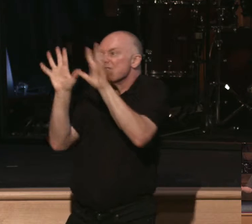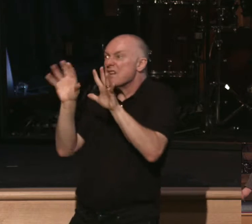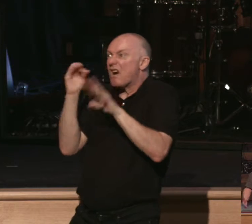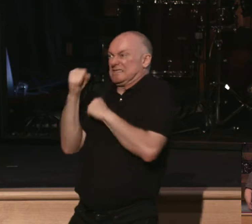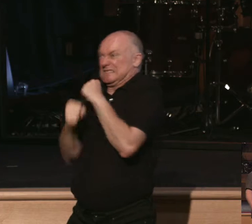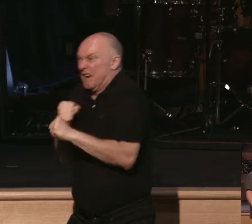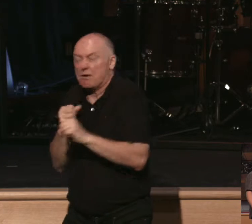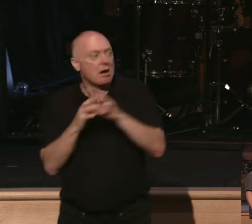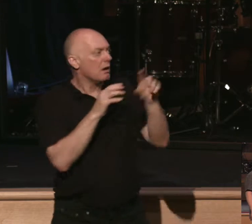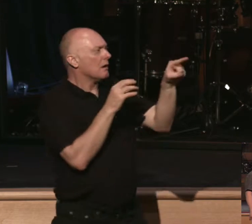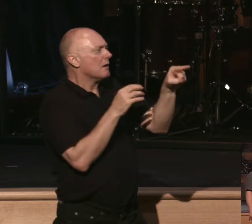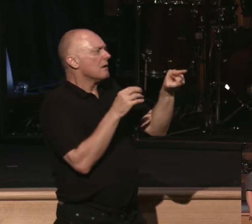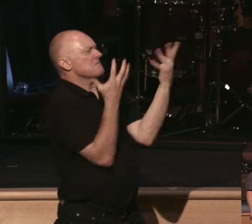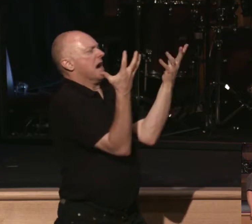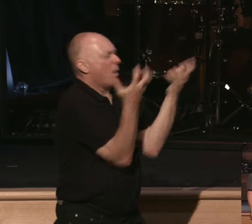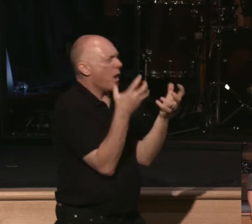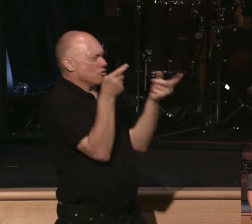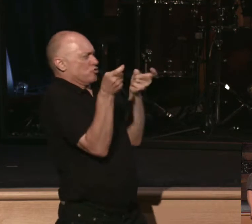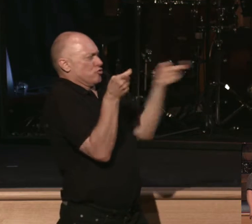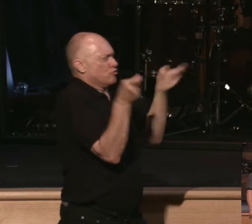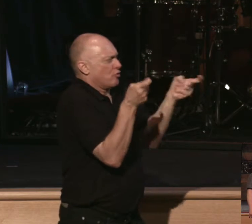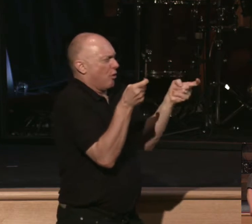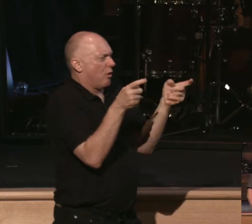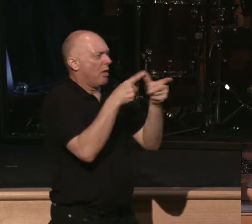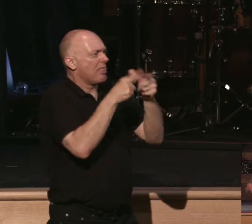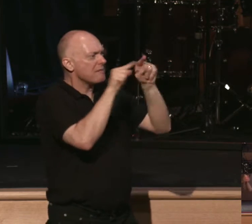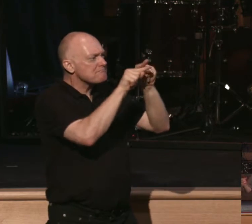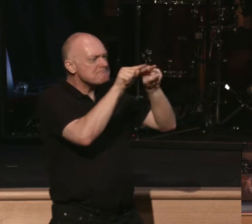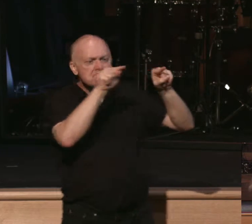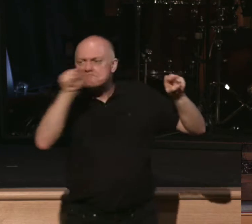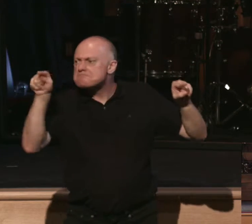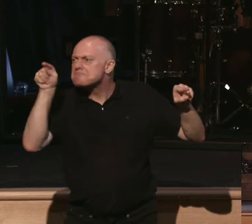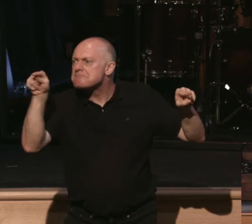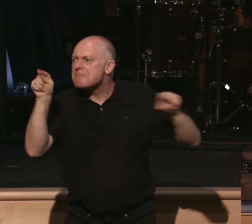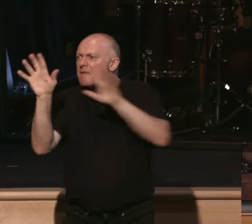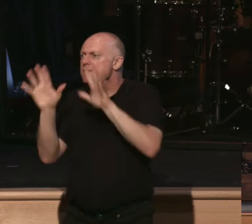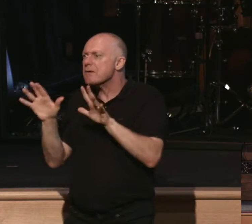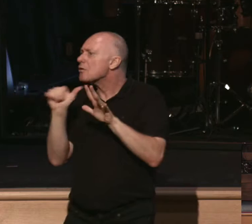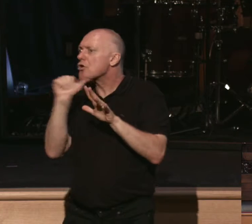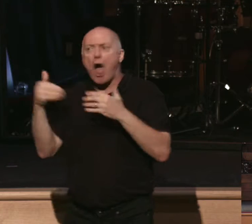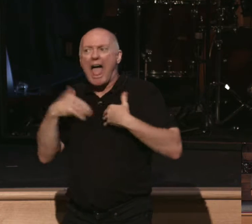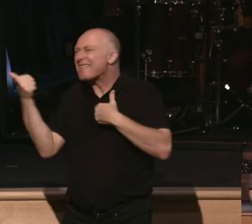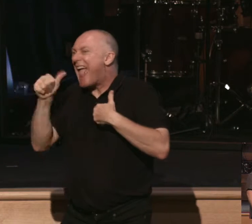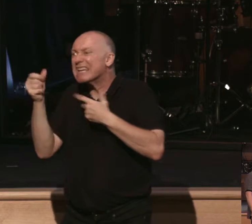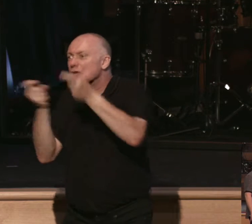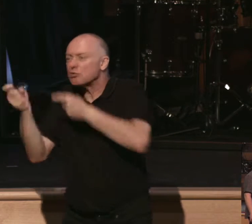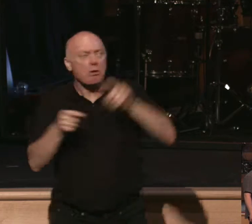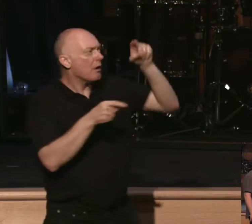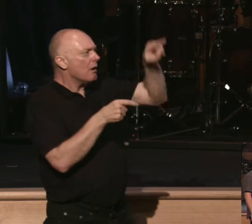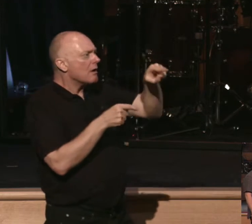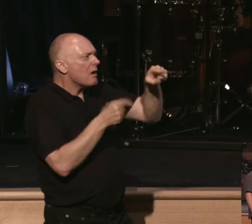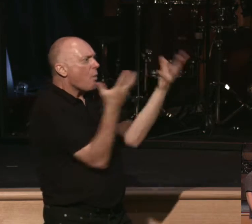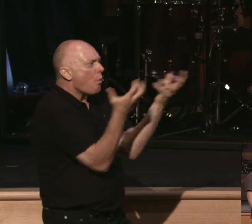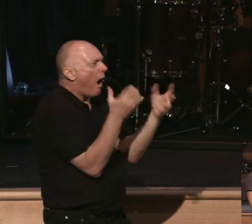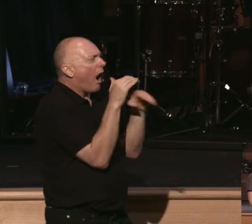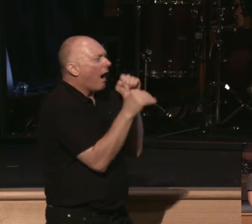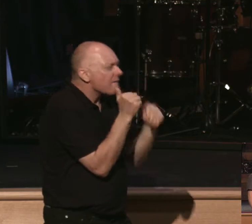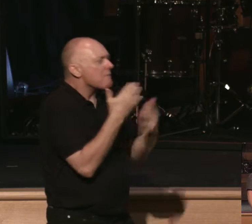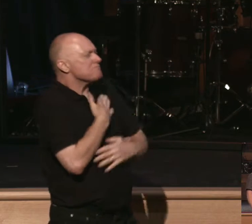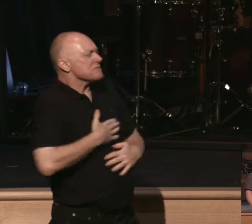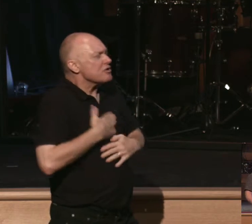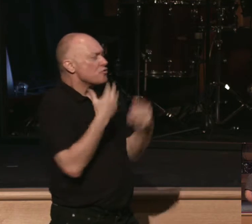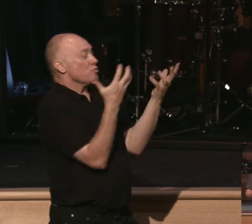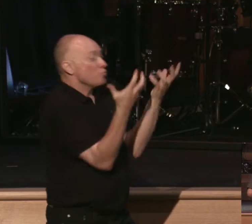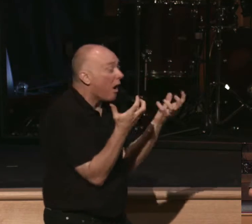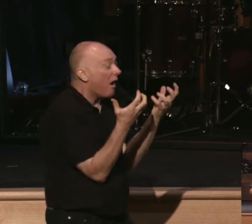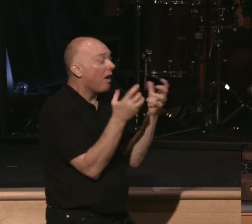suffering. If we're lusting after control, we will fear not having any control. If we're lusting after comfort and